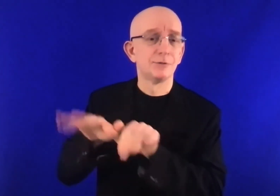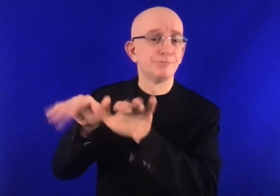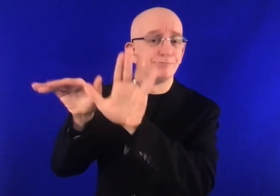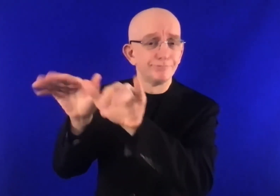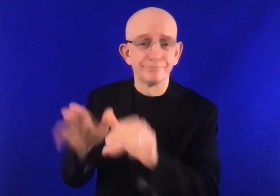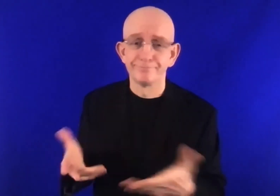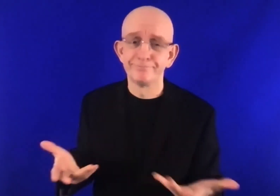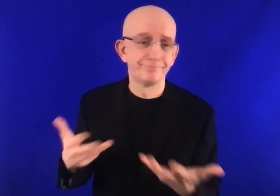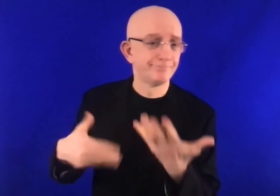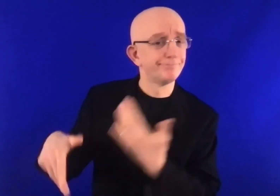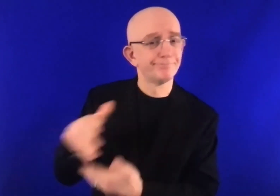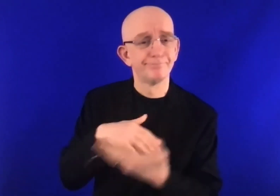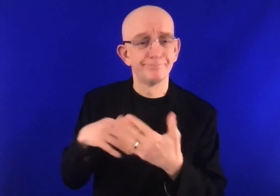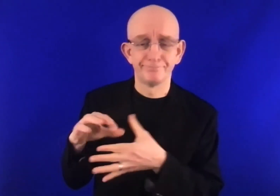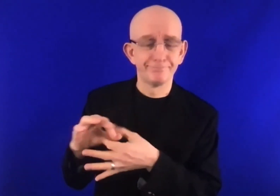with them.